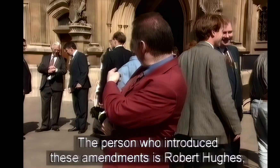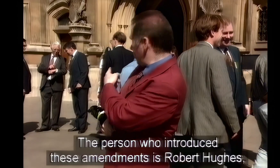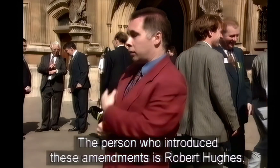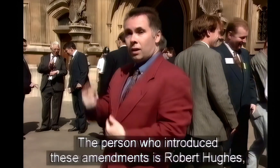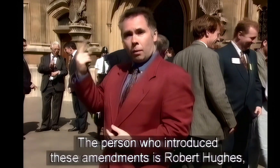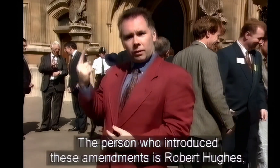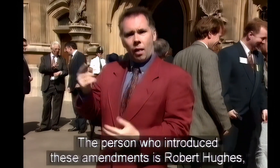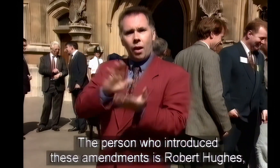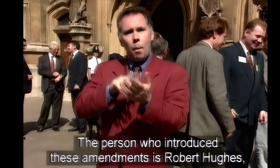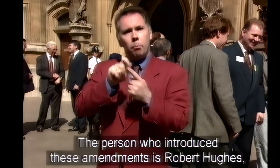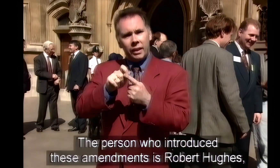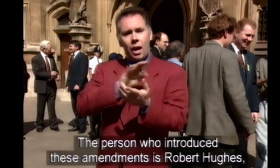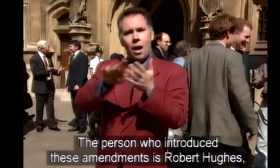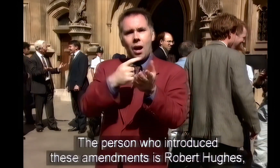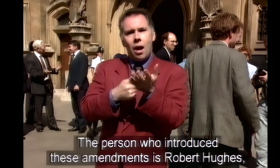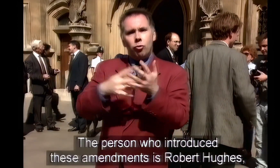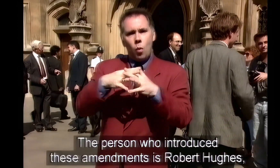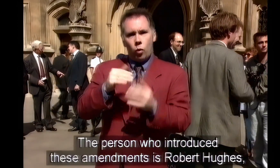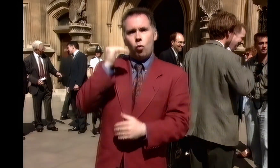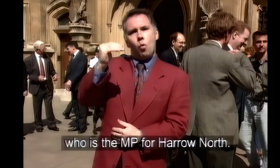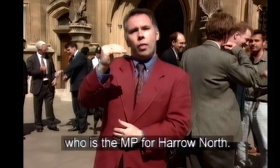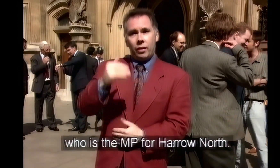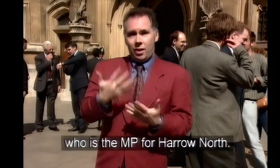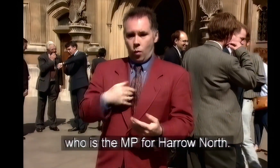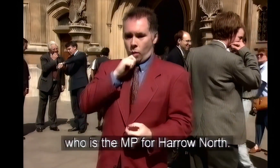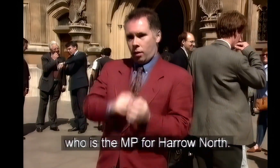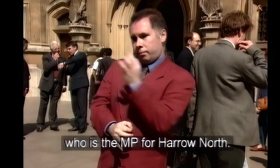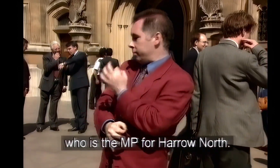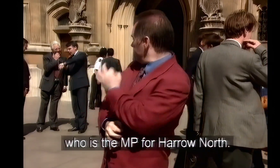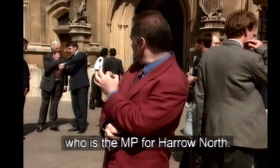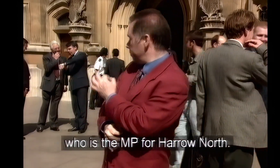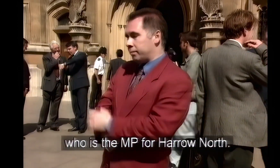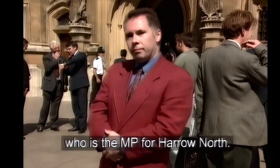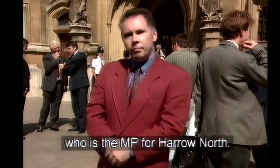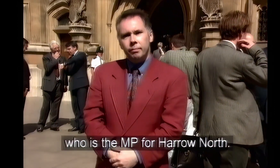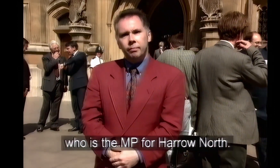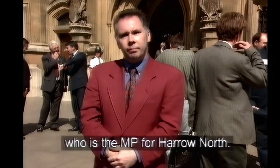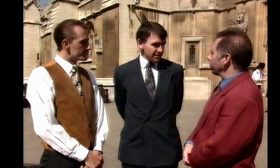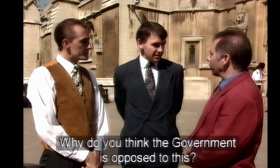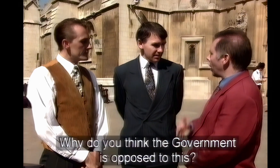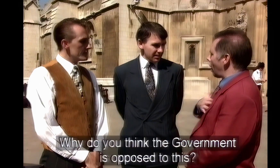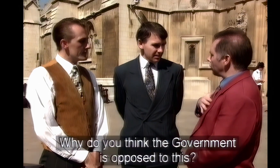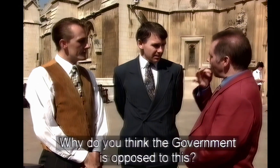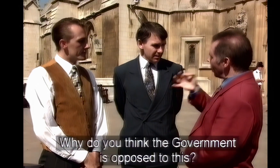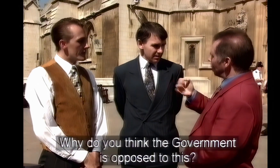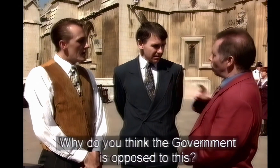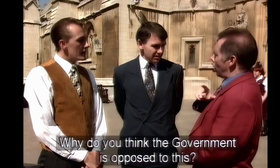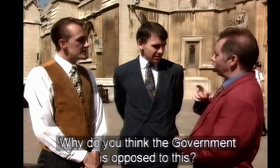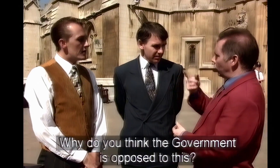Robert Hughes over here, who is the MP for Harrow North, and I'm going to be chatting with him now. I'd like to ask